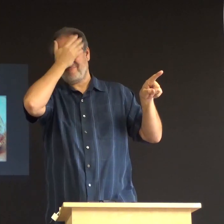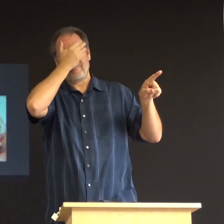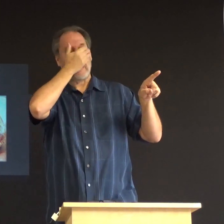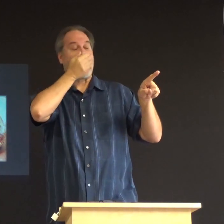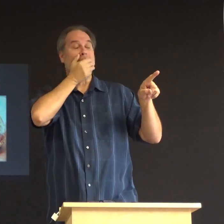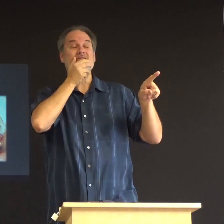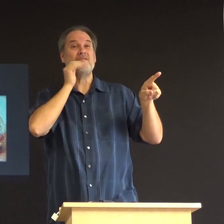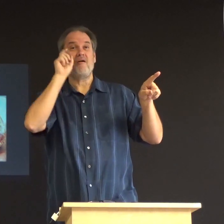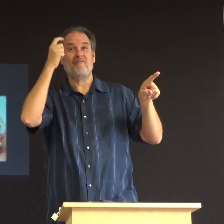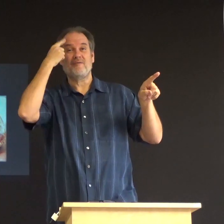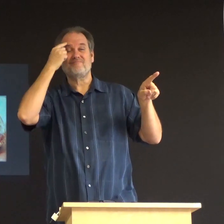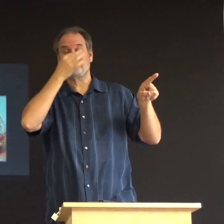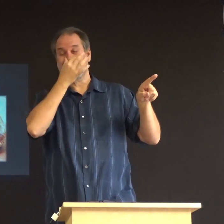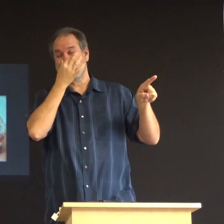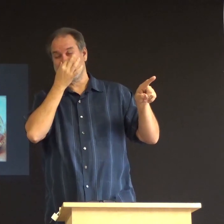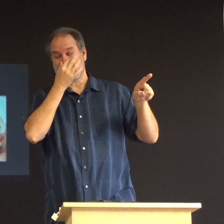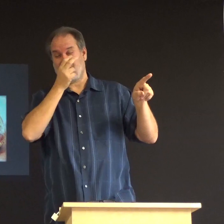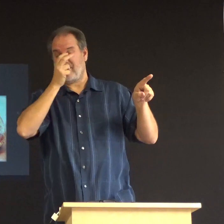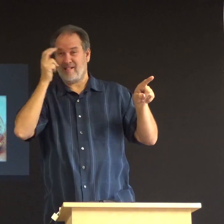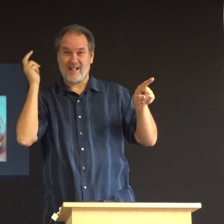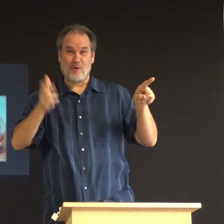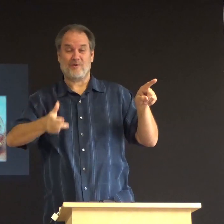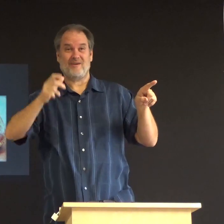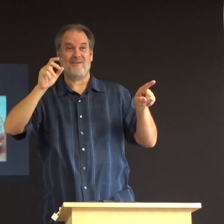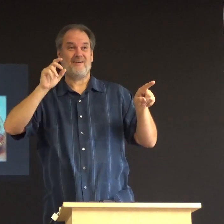But when we're under duress, then